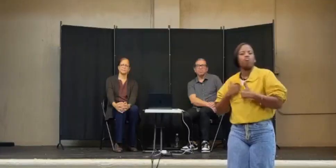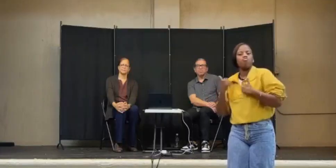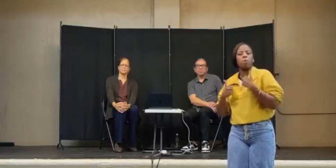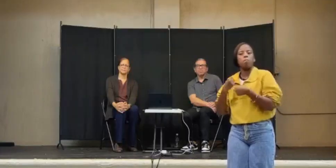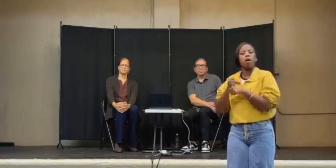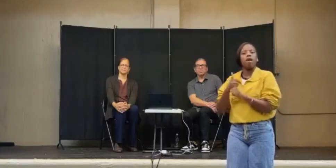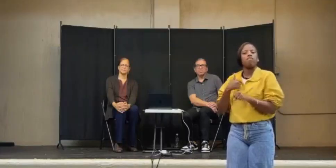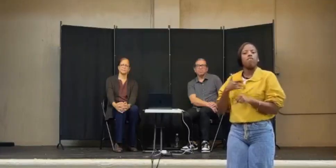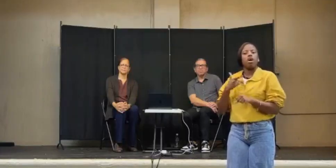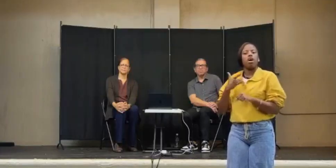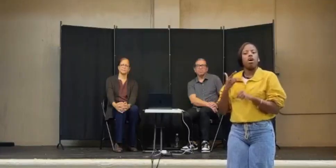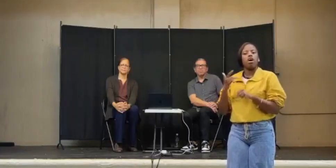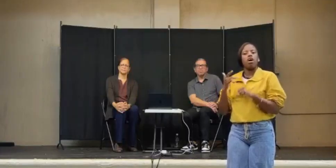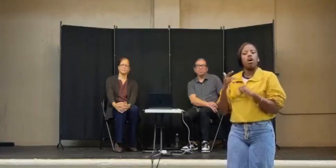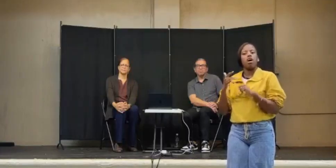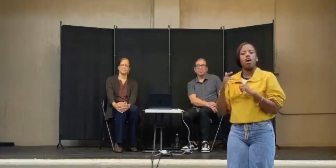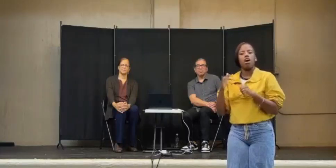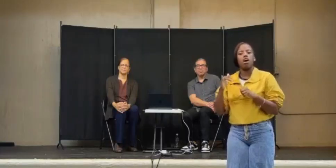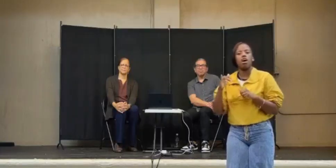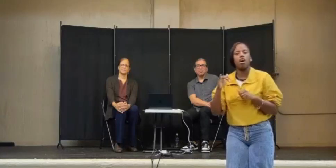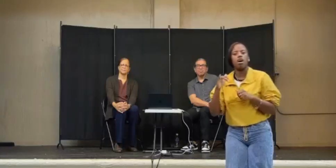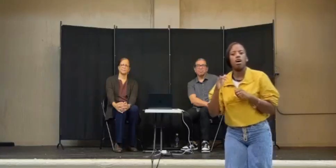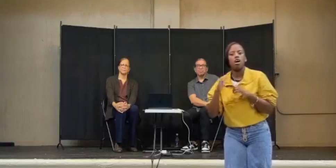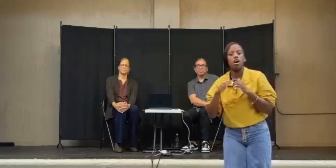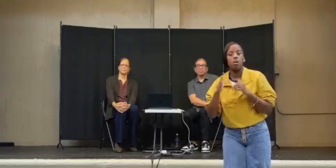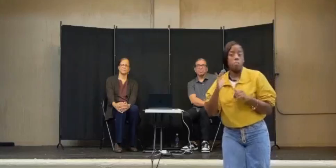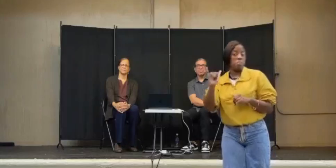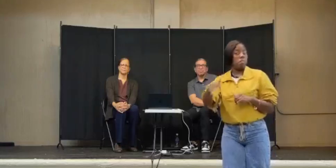fun with my friends, and I felt like